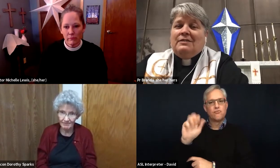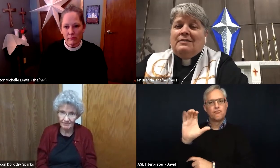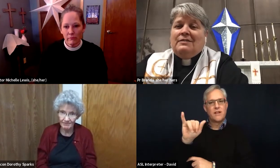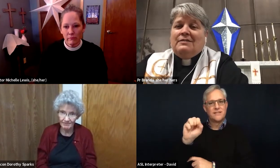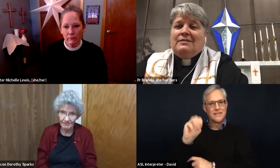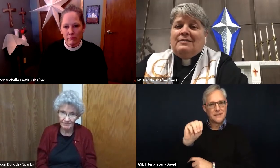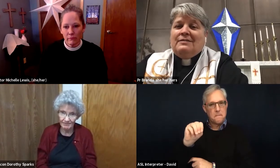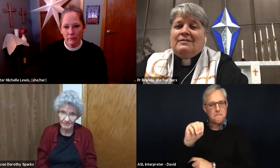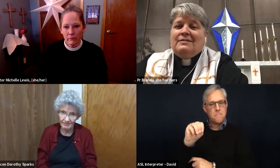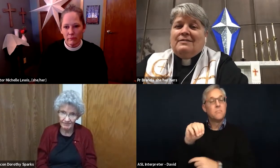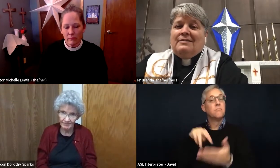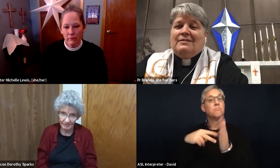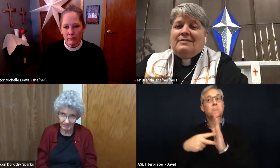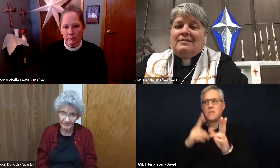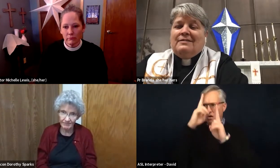color.